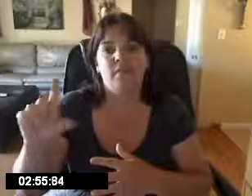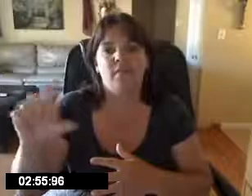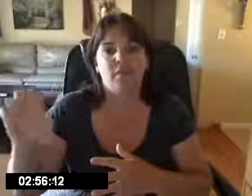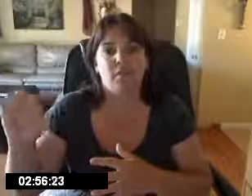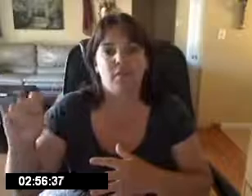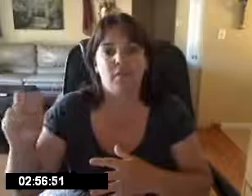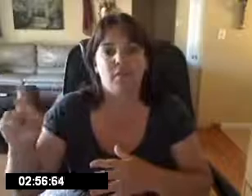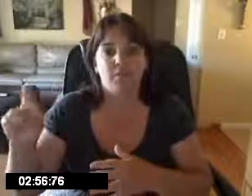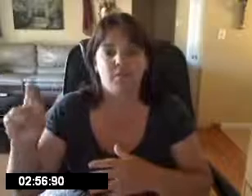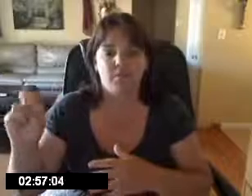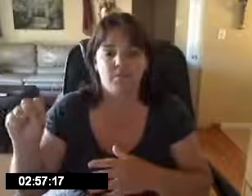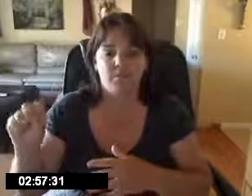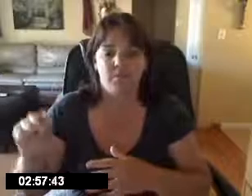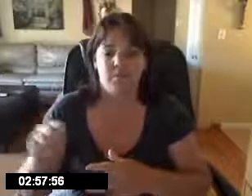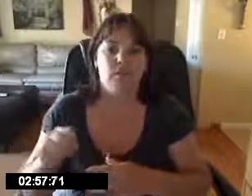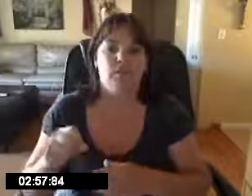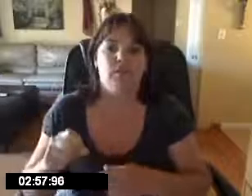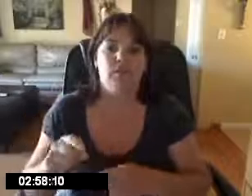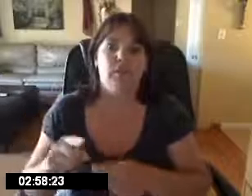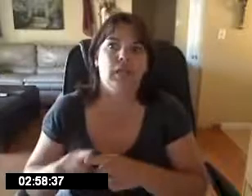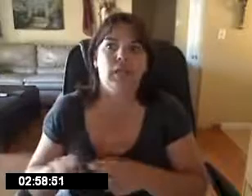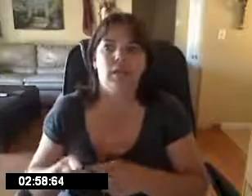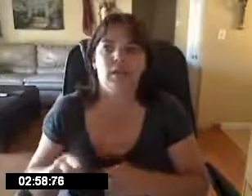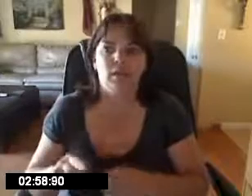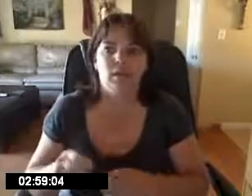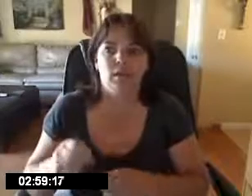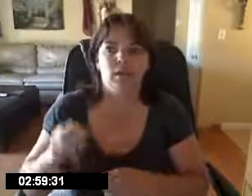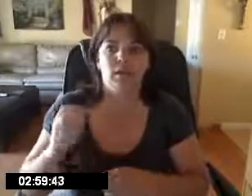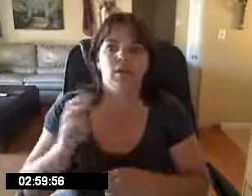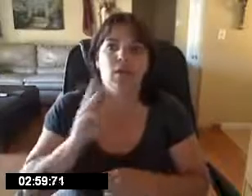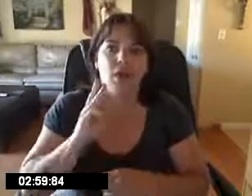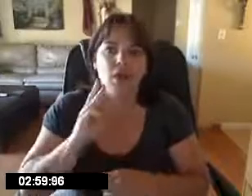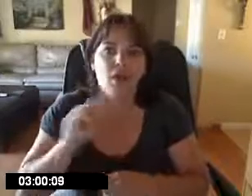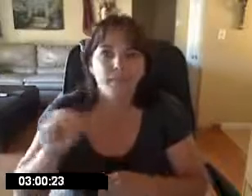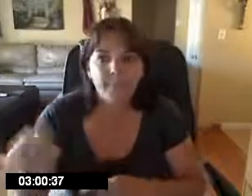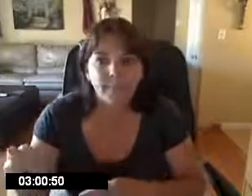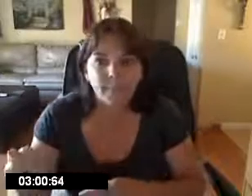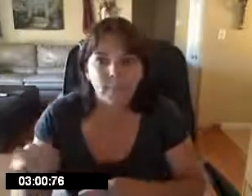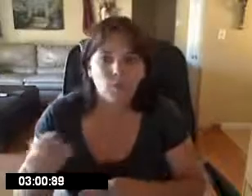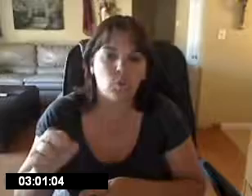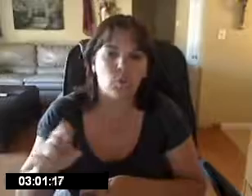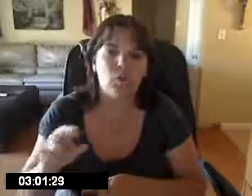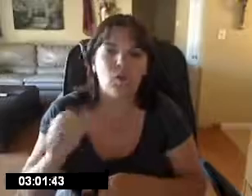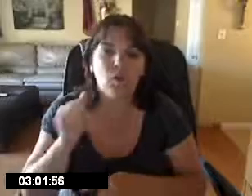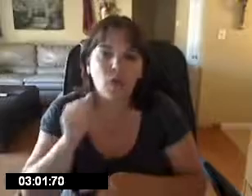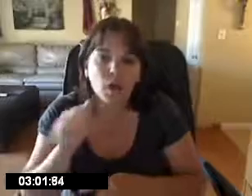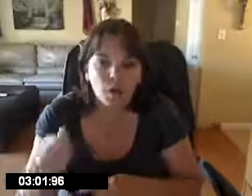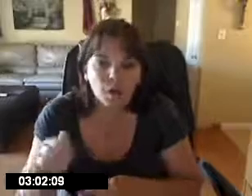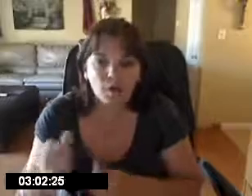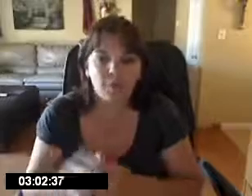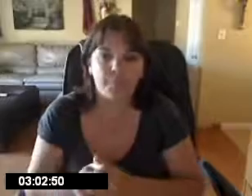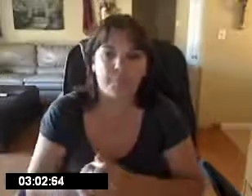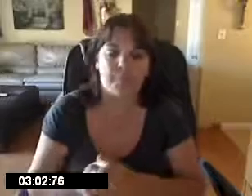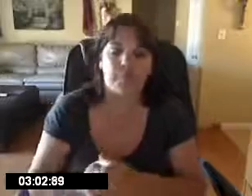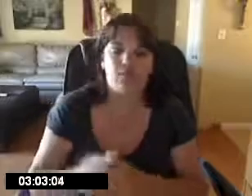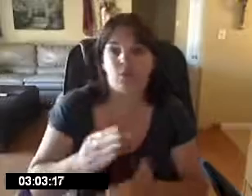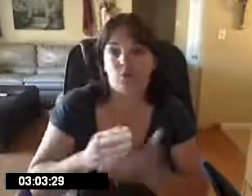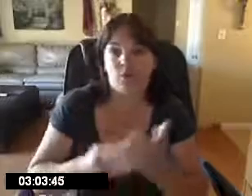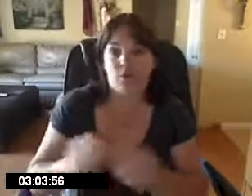okay, those kinds of things. Alright, so task number 8, what you're going to be tested on the knowledge test is being able